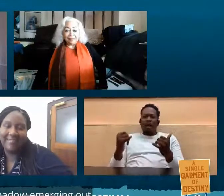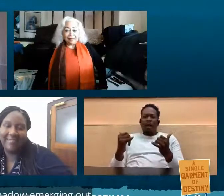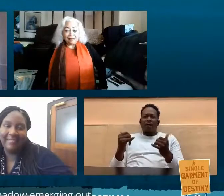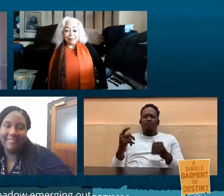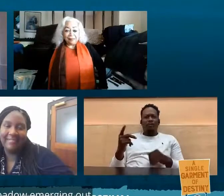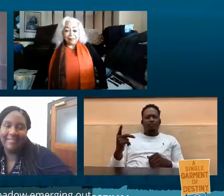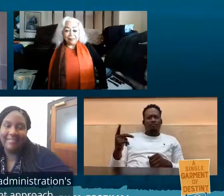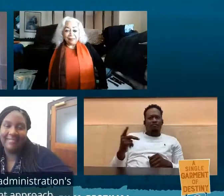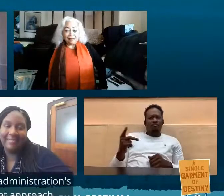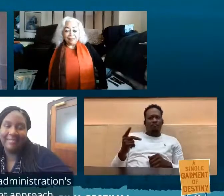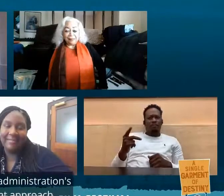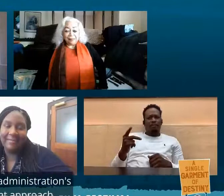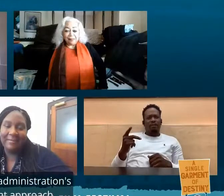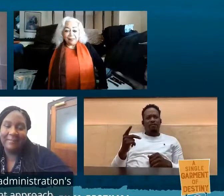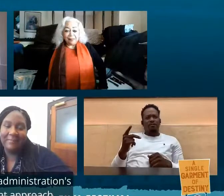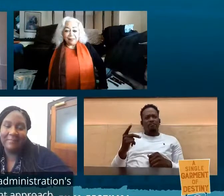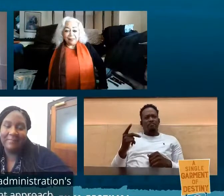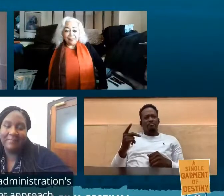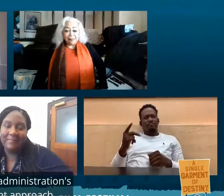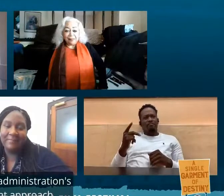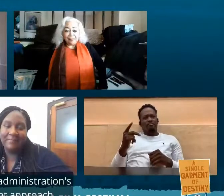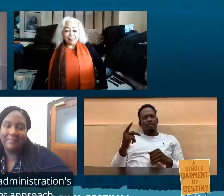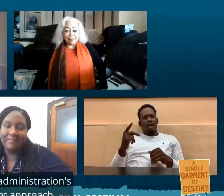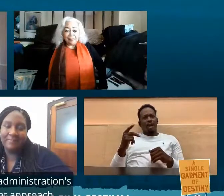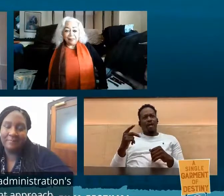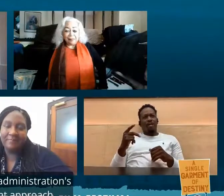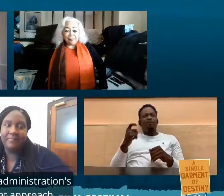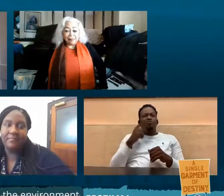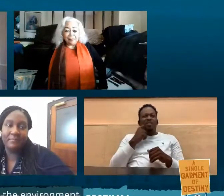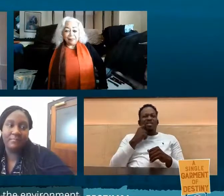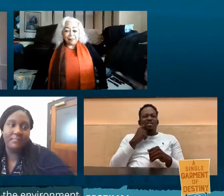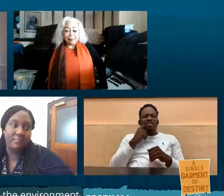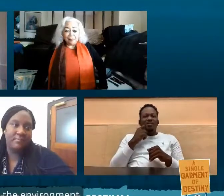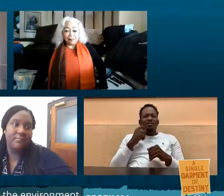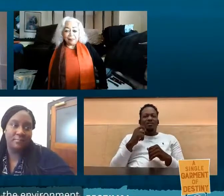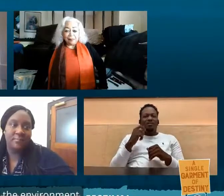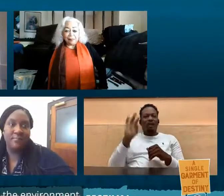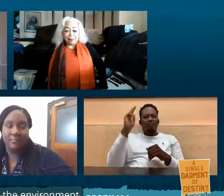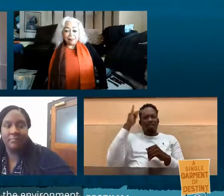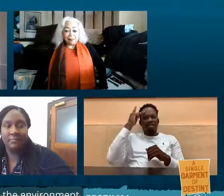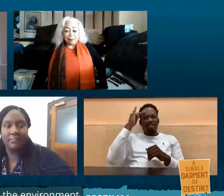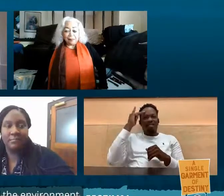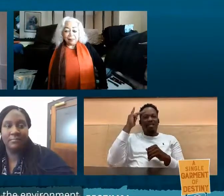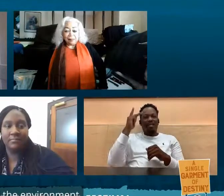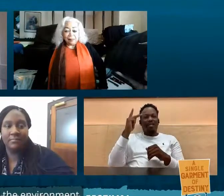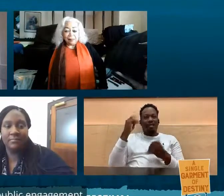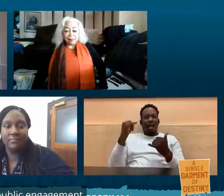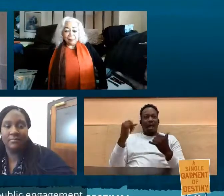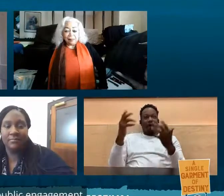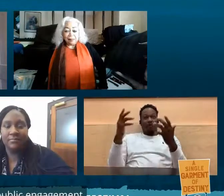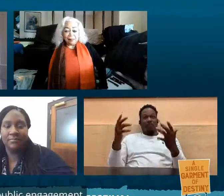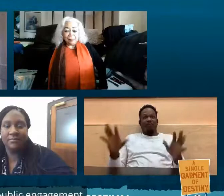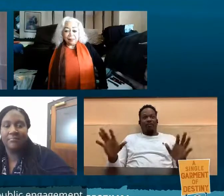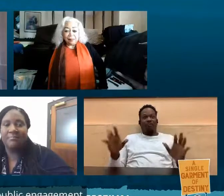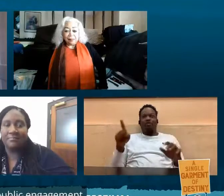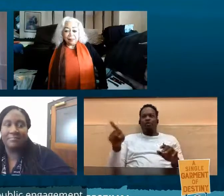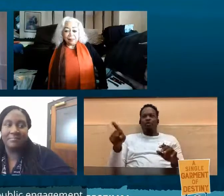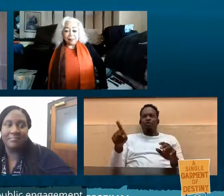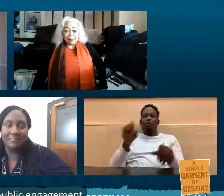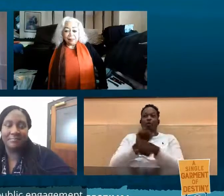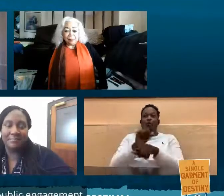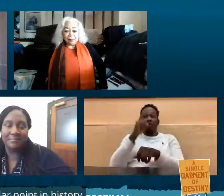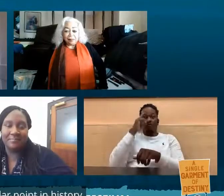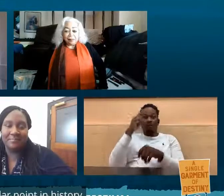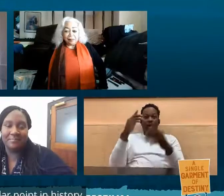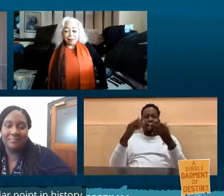and emerging out of the last administration's different approach to justice and the environment. You work on public